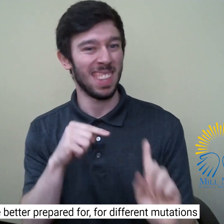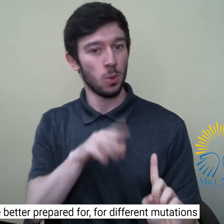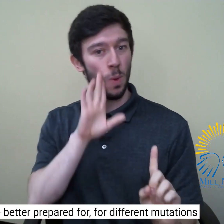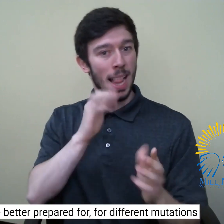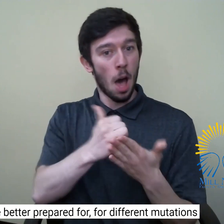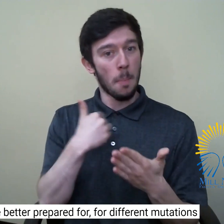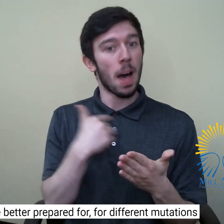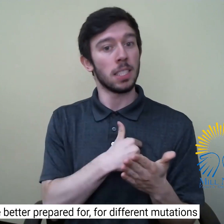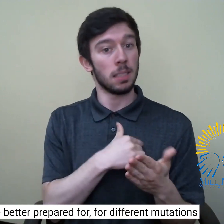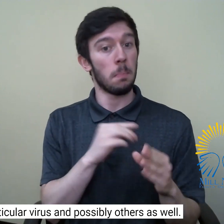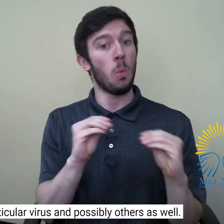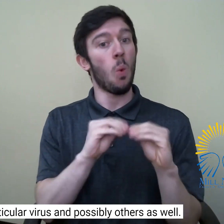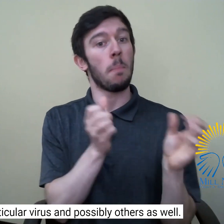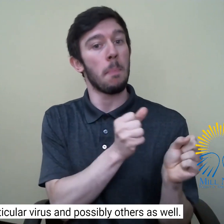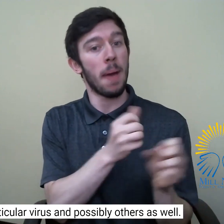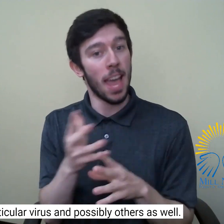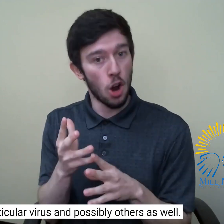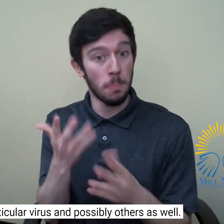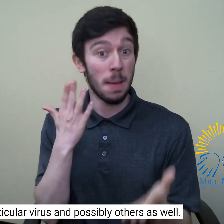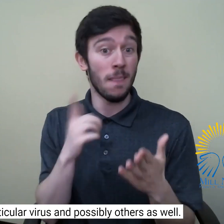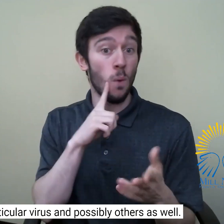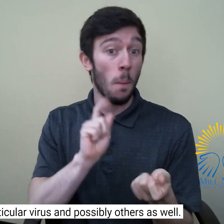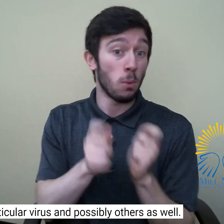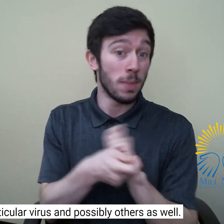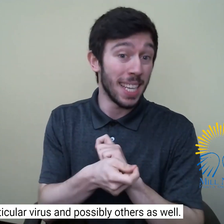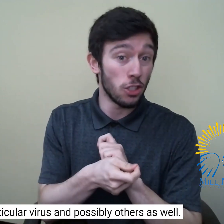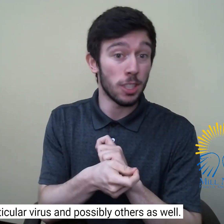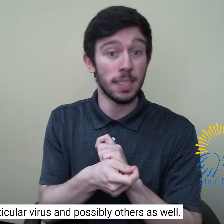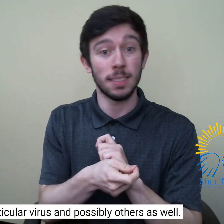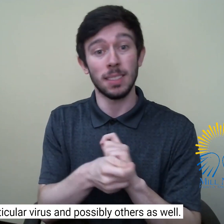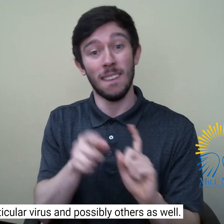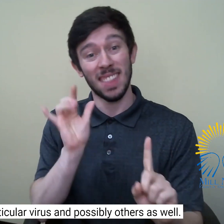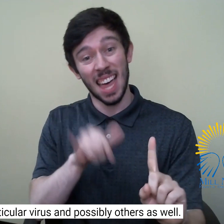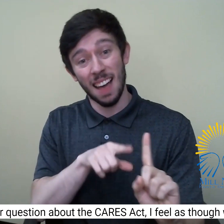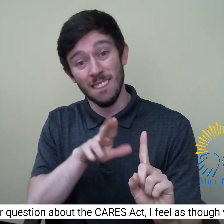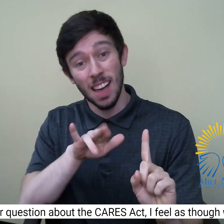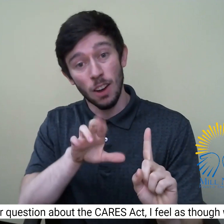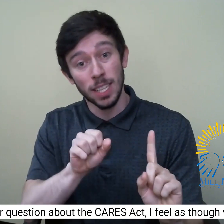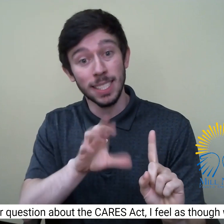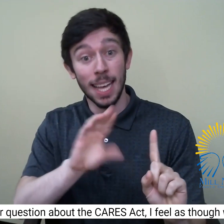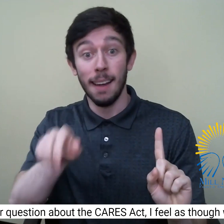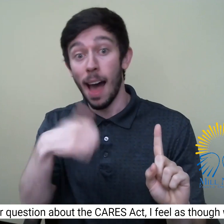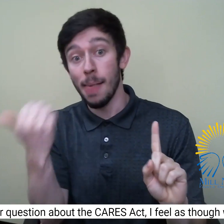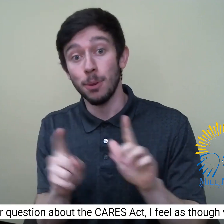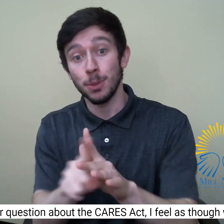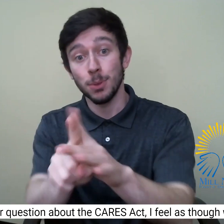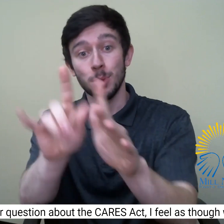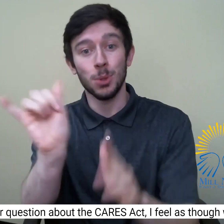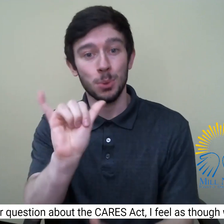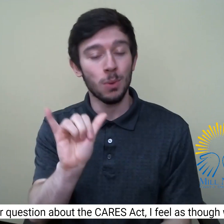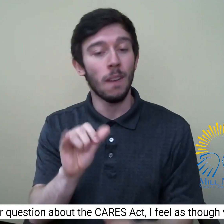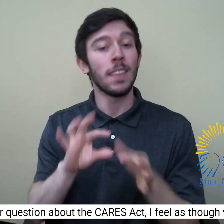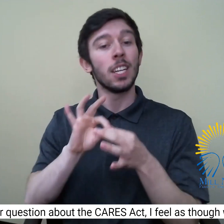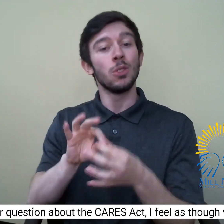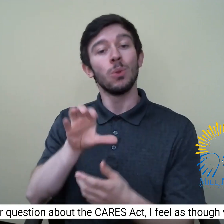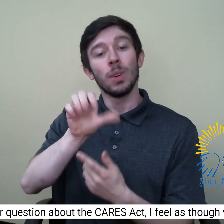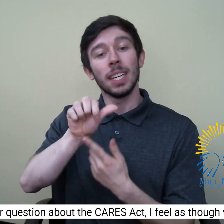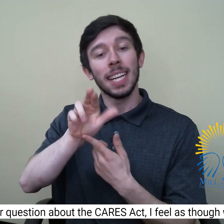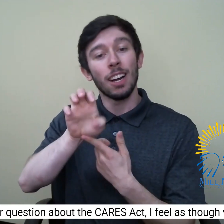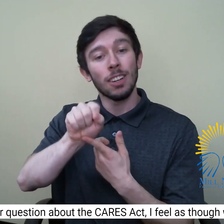different mutations of this particular virus and possibly others as well. And so in terms of your question about the CARES Act, I